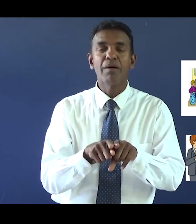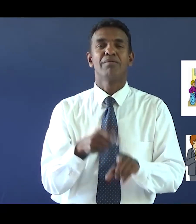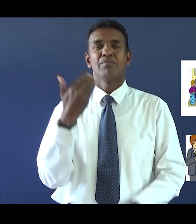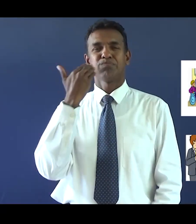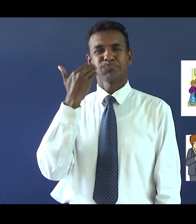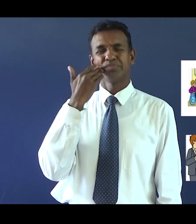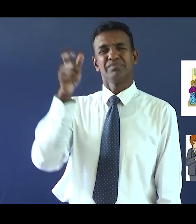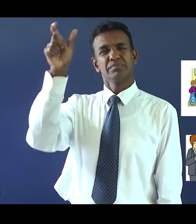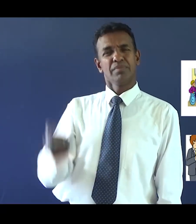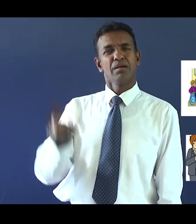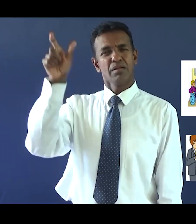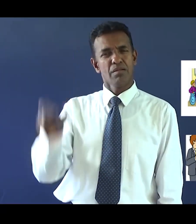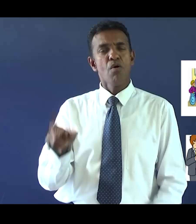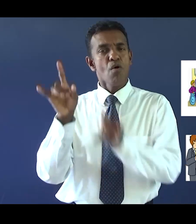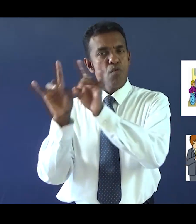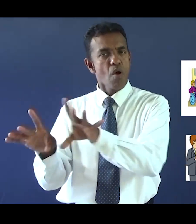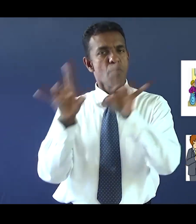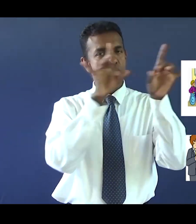first. Moving around.